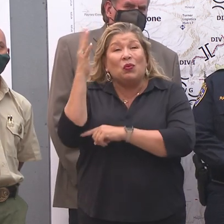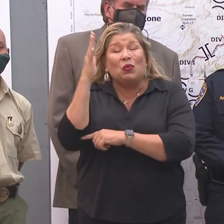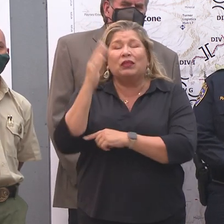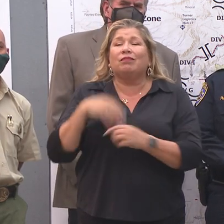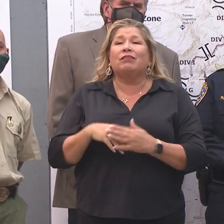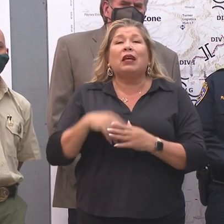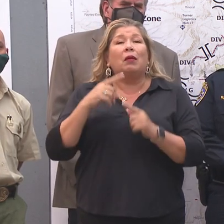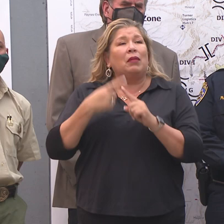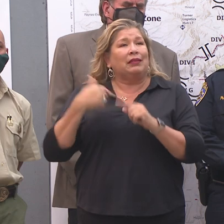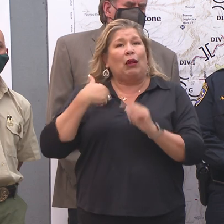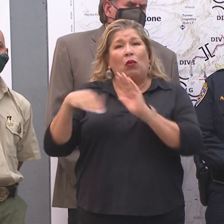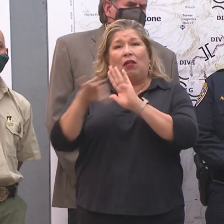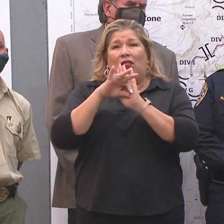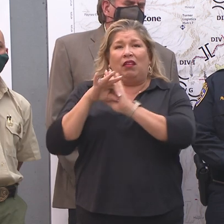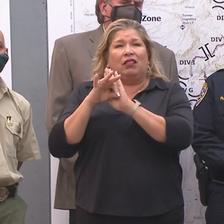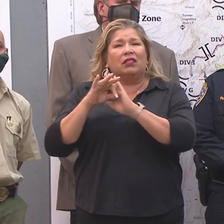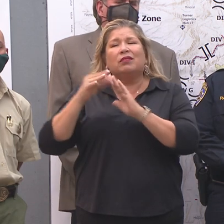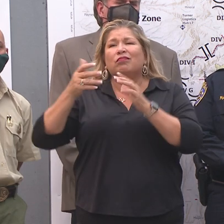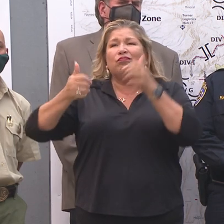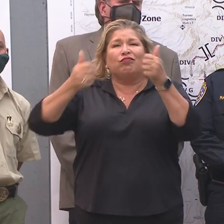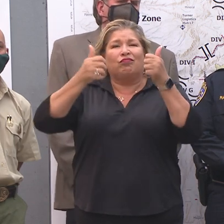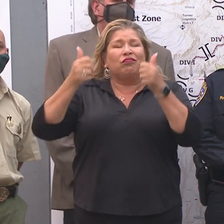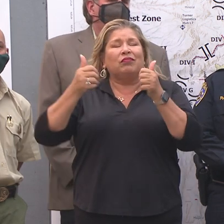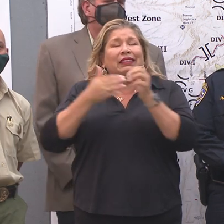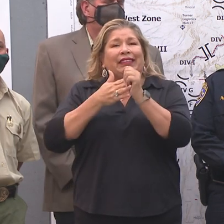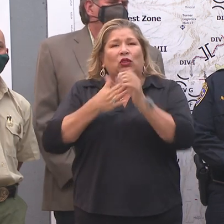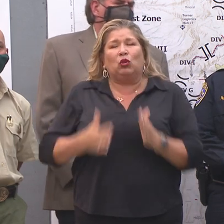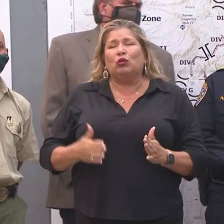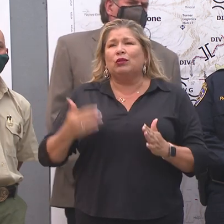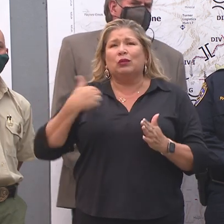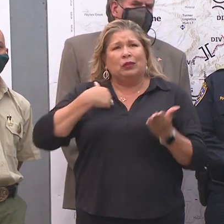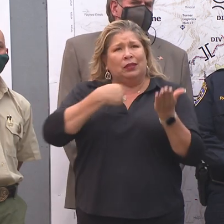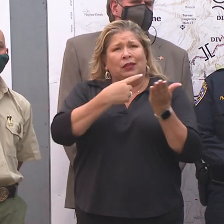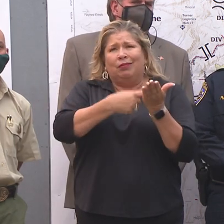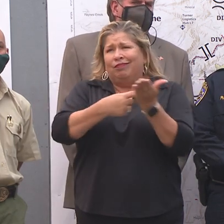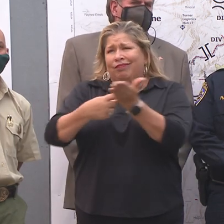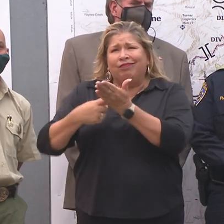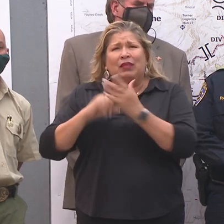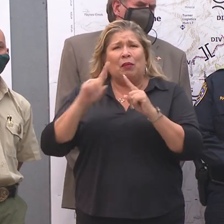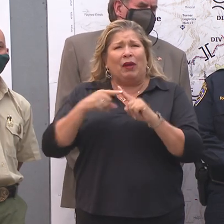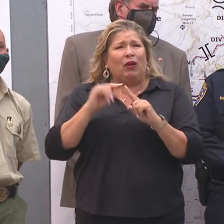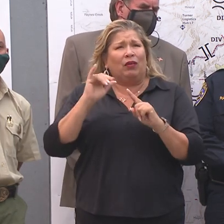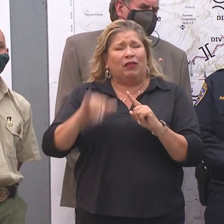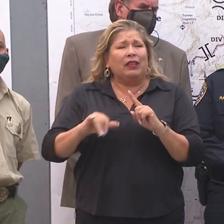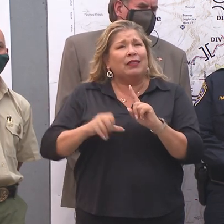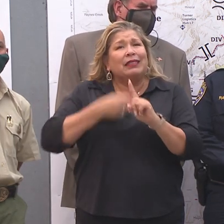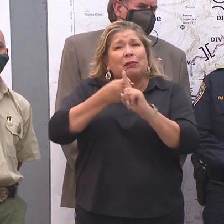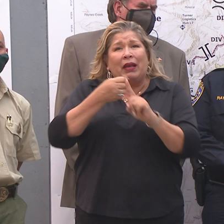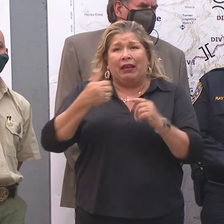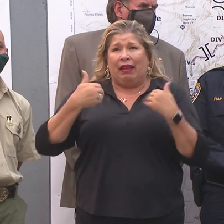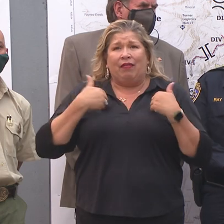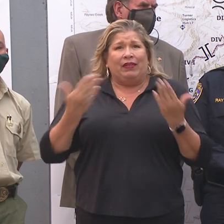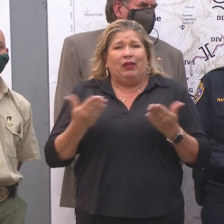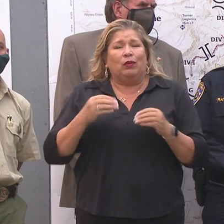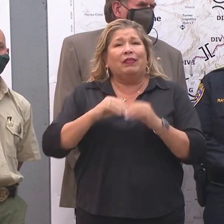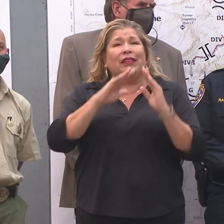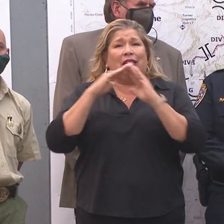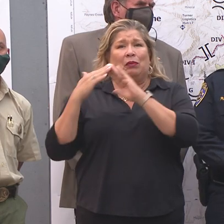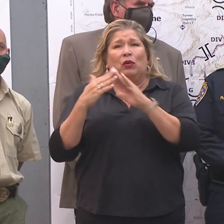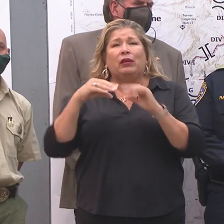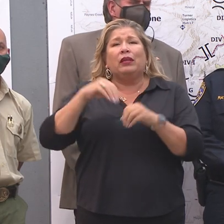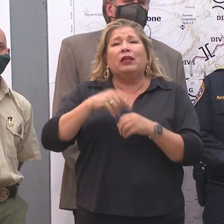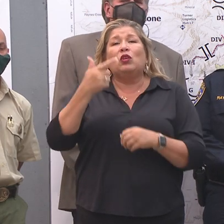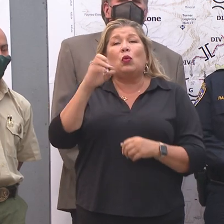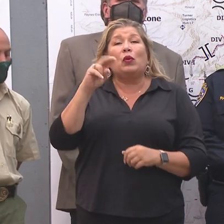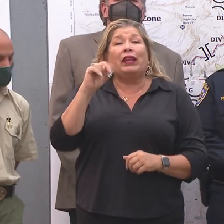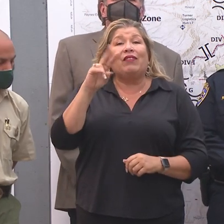leaders to talk about the incident and the impacts that the fire has had to the community here in